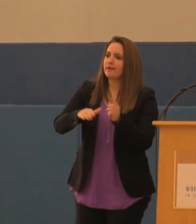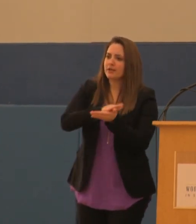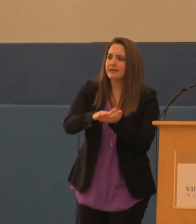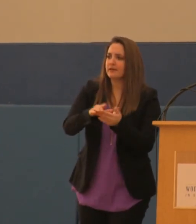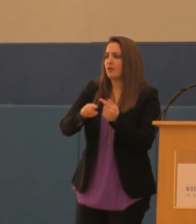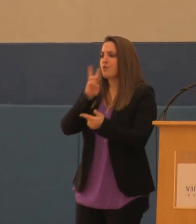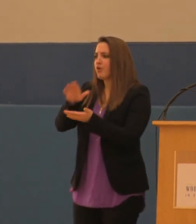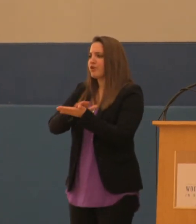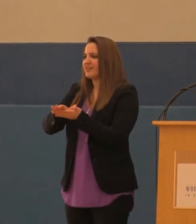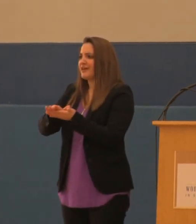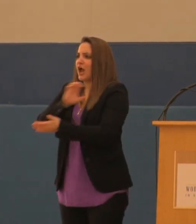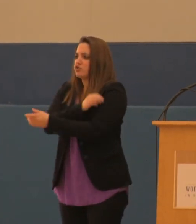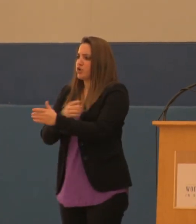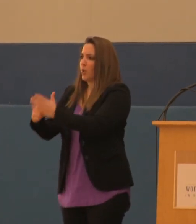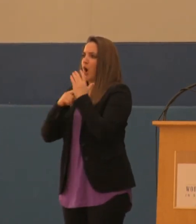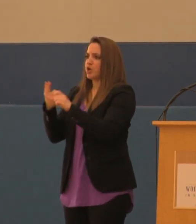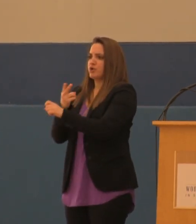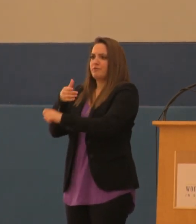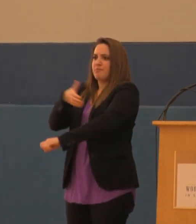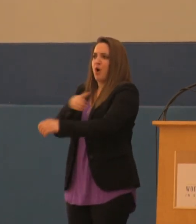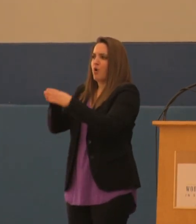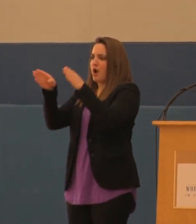energy needed to power our homes.